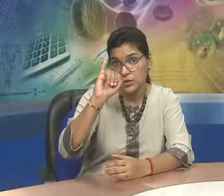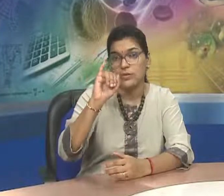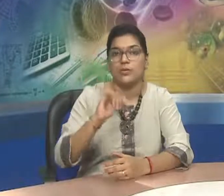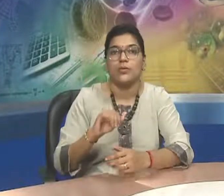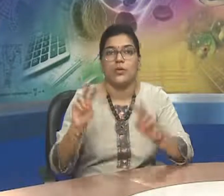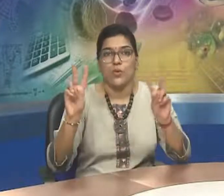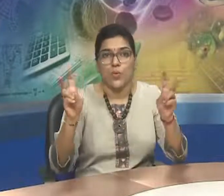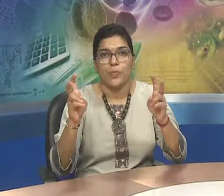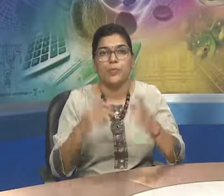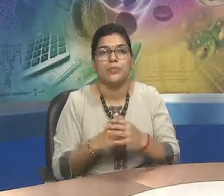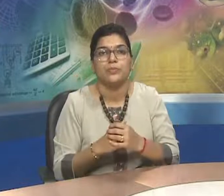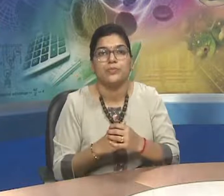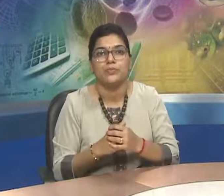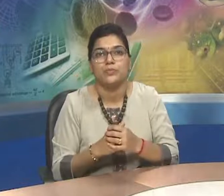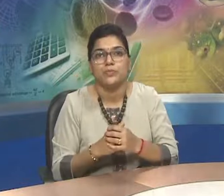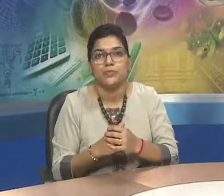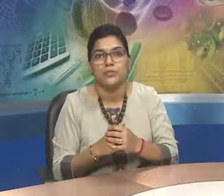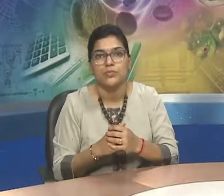Now, this is the sixth